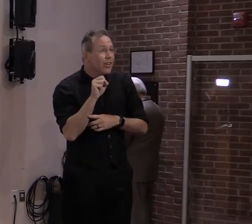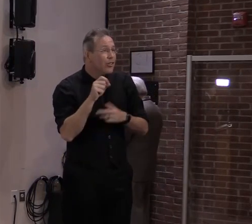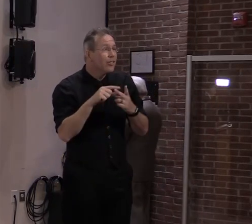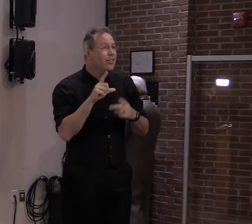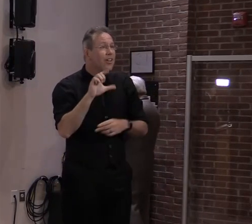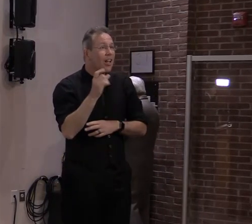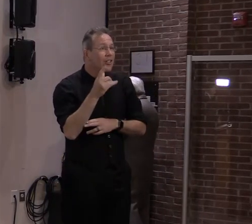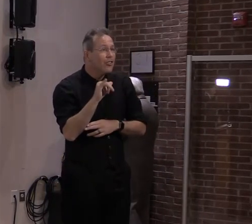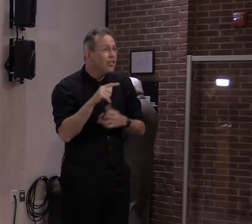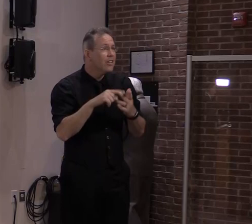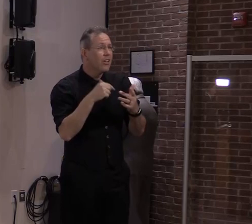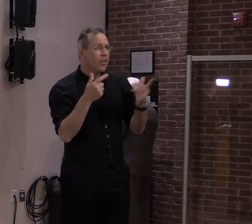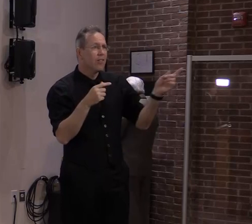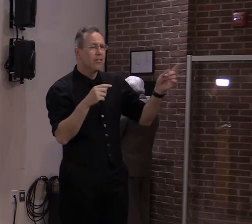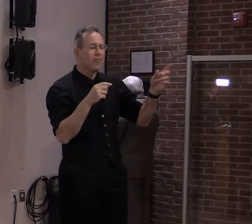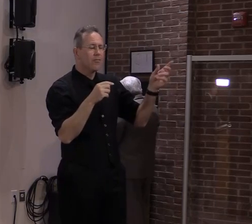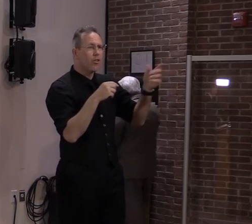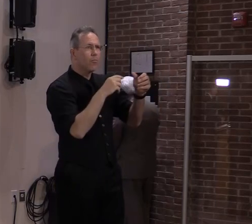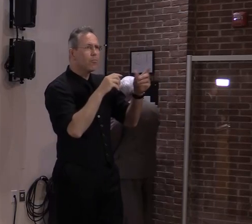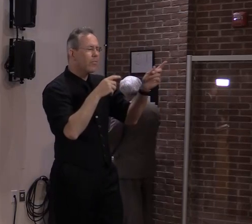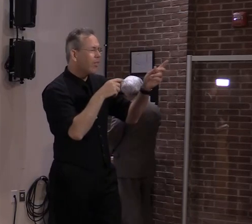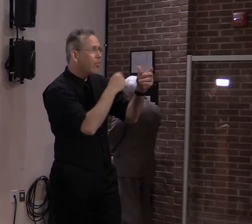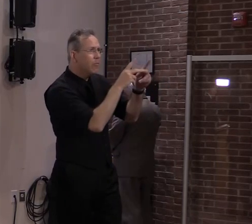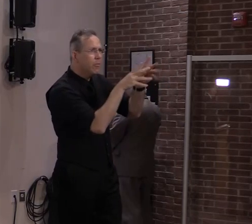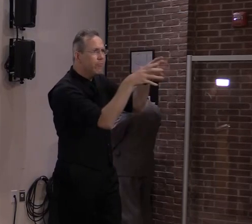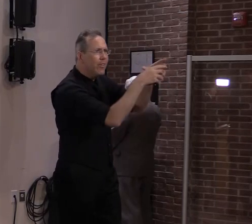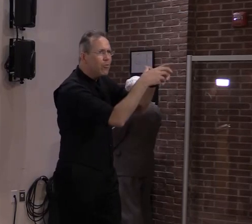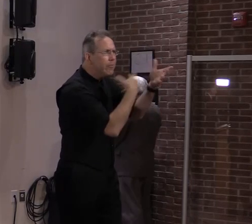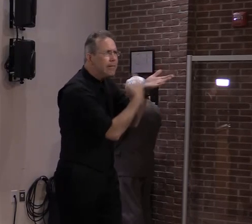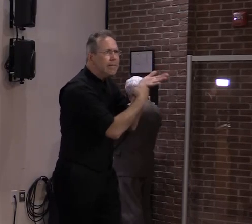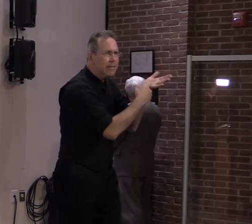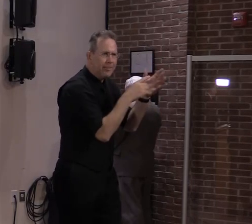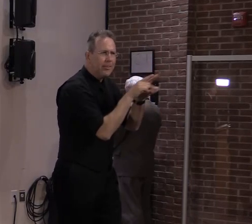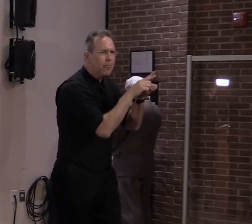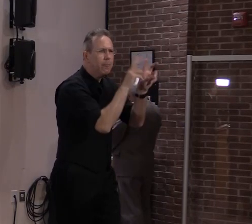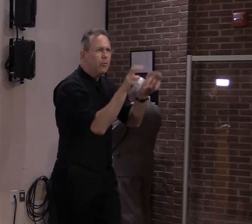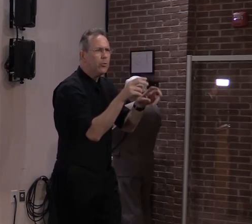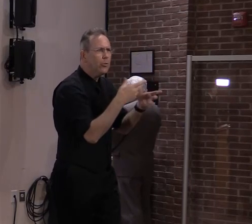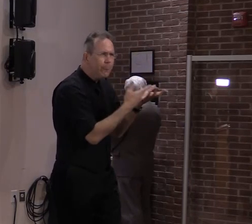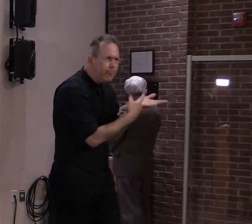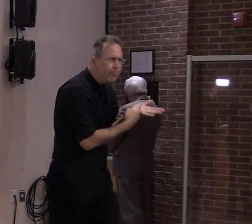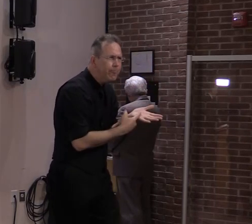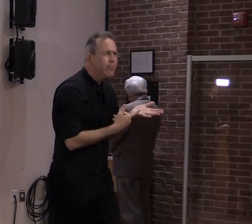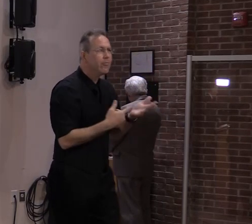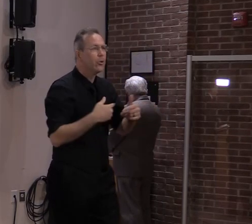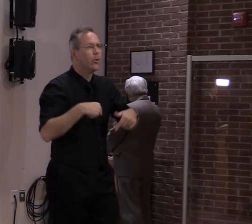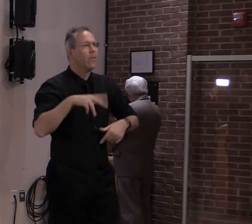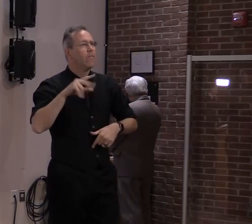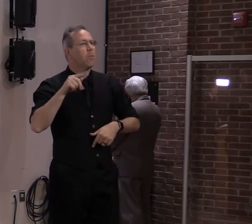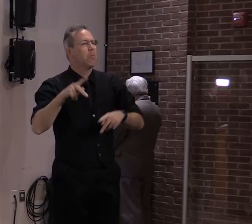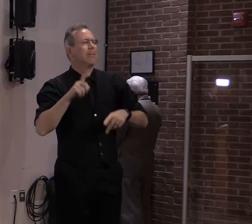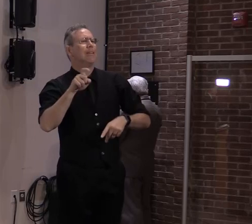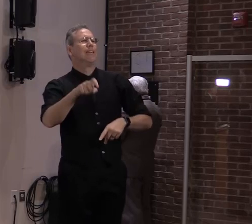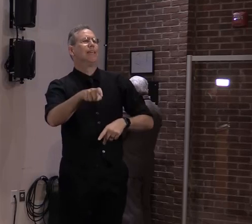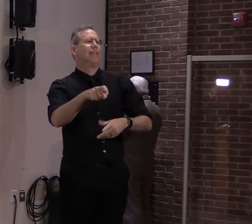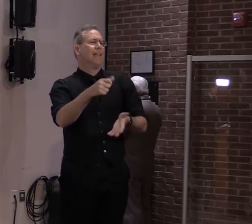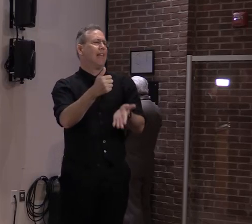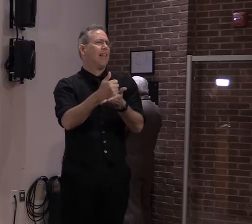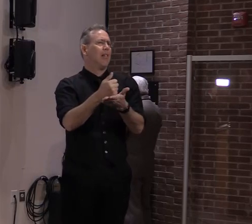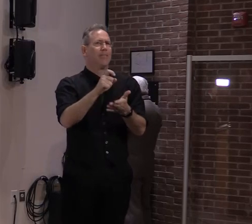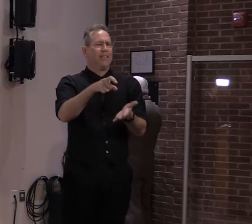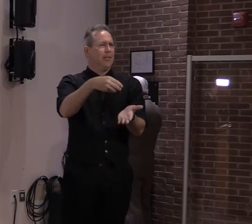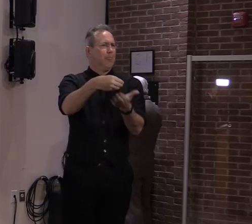that we were taking this because we knew Vermonters were in desperate need. I said, we may need you in the